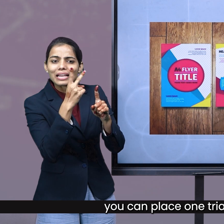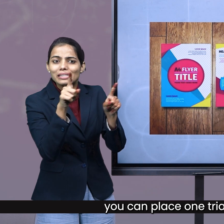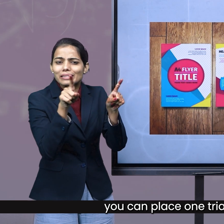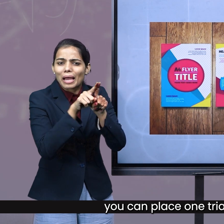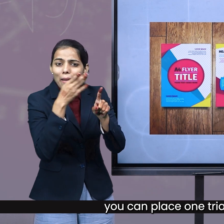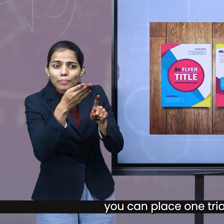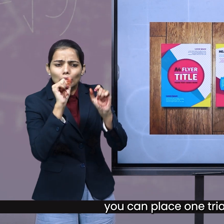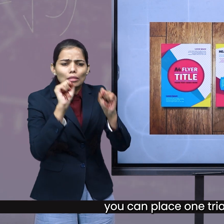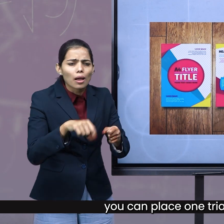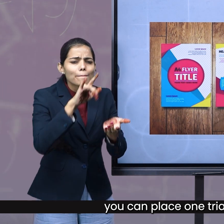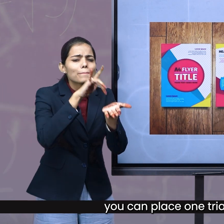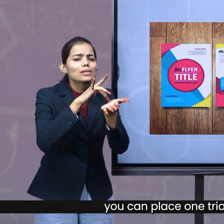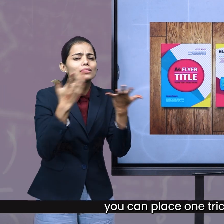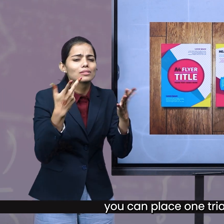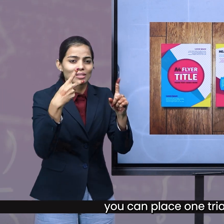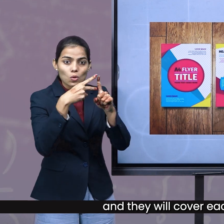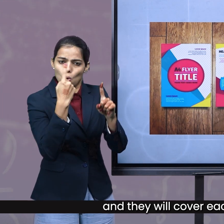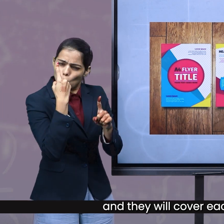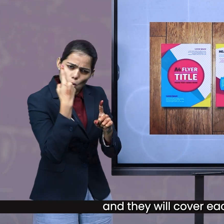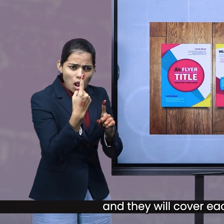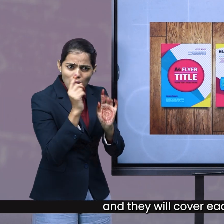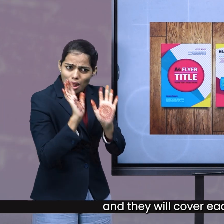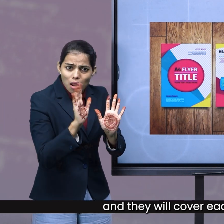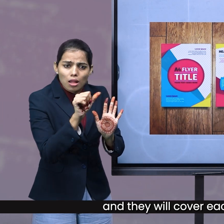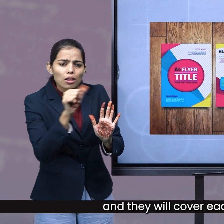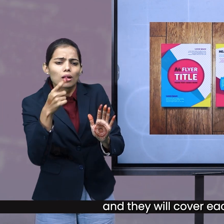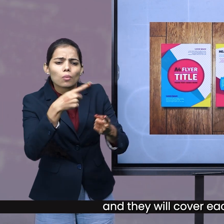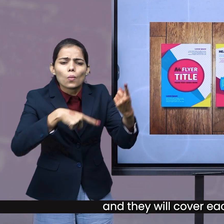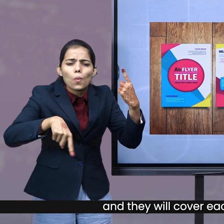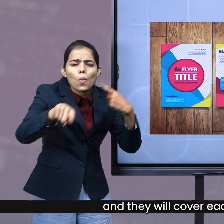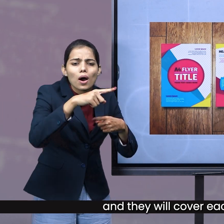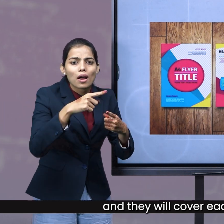triangle over the other, and they will cover each other completely.